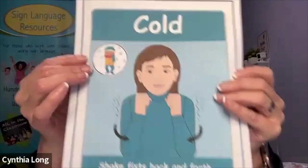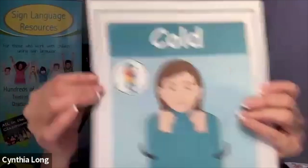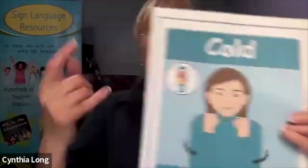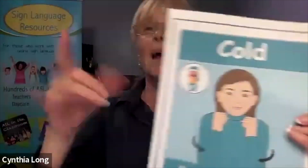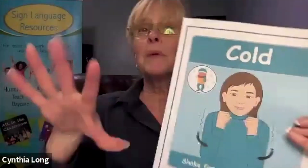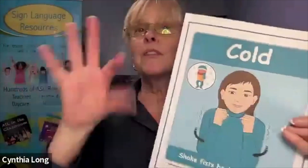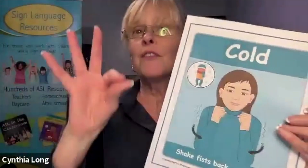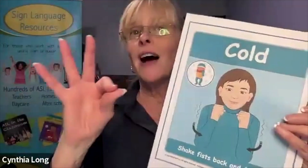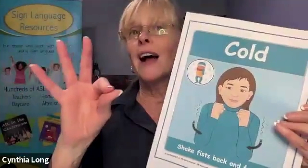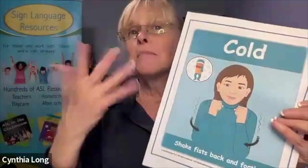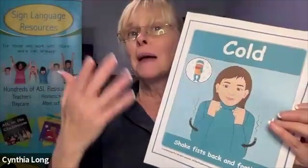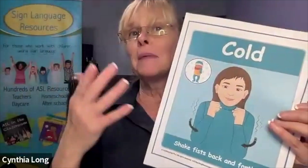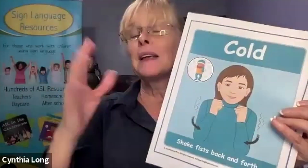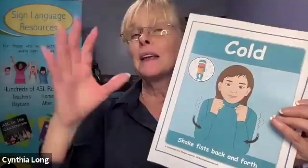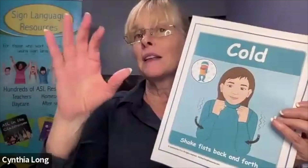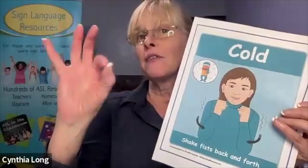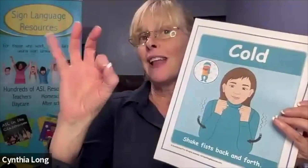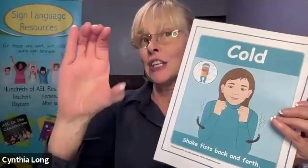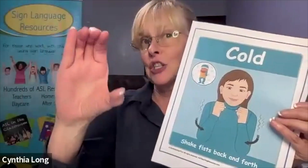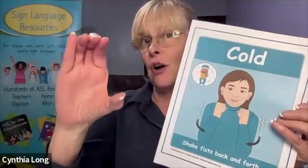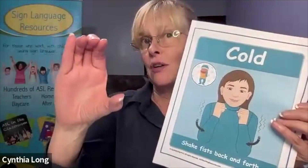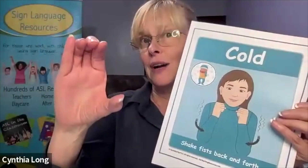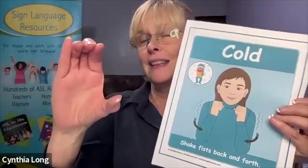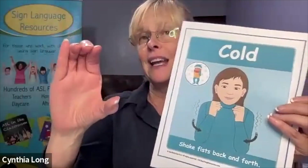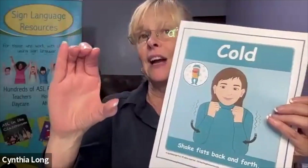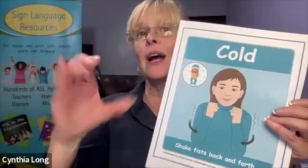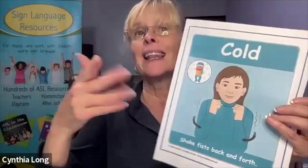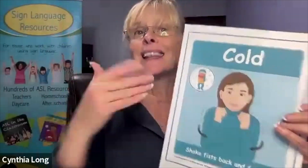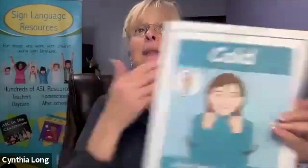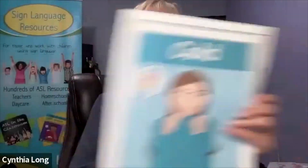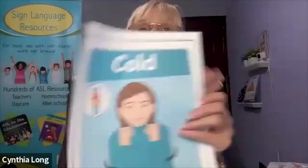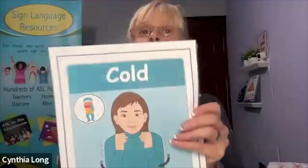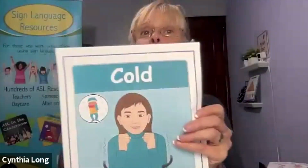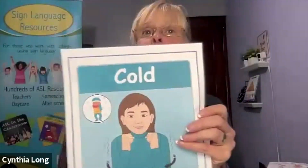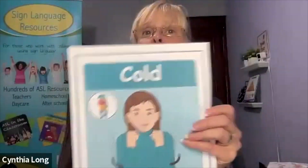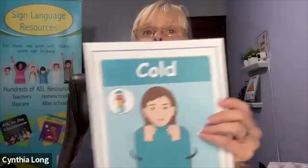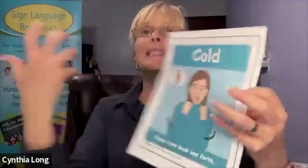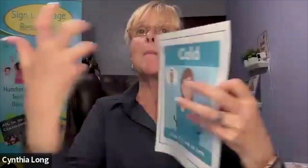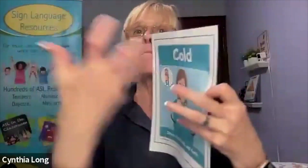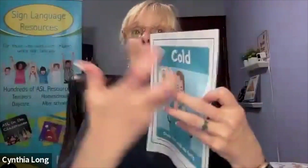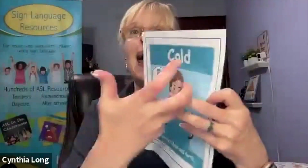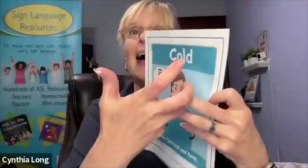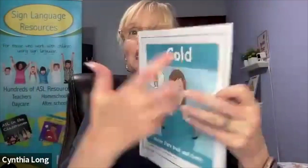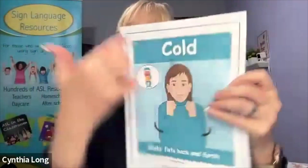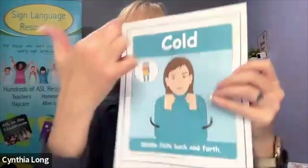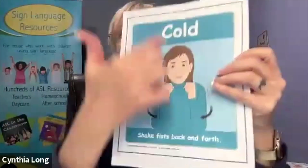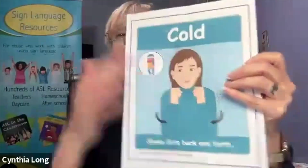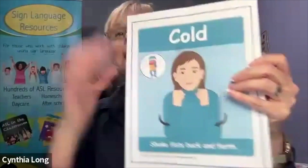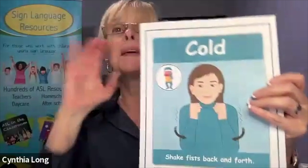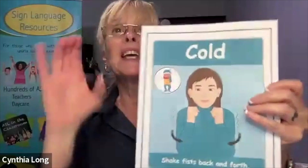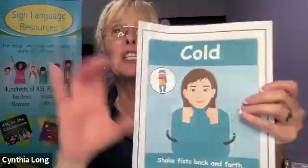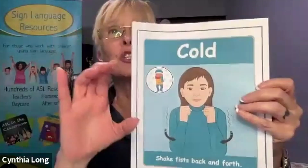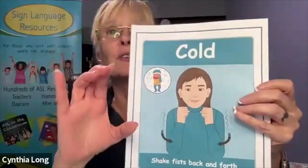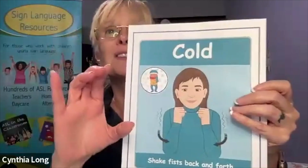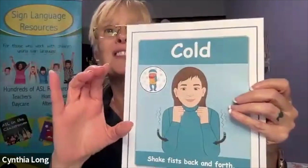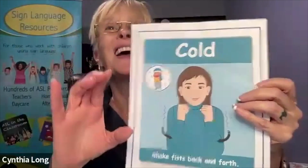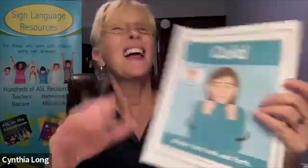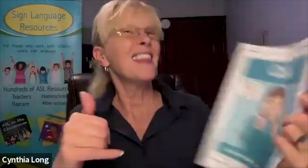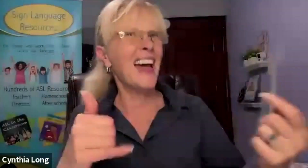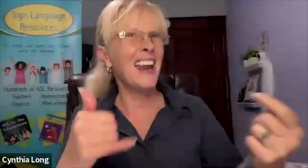then I'm going to find maybe the flashcard right there and let the pre-K students match the pictures. That is